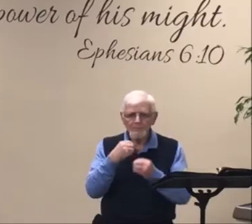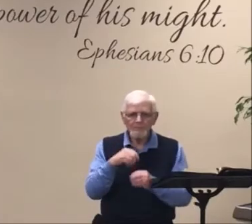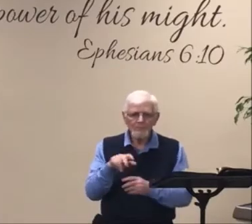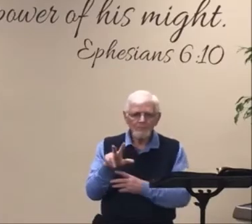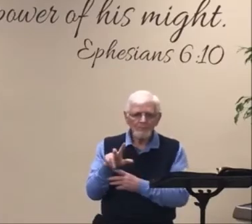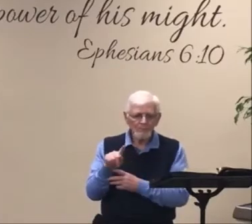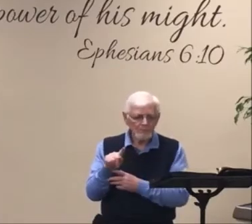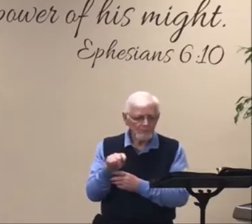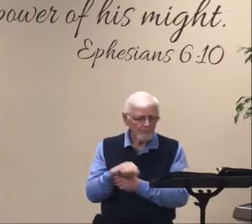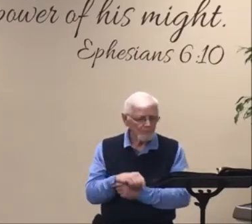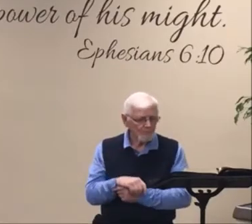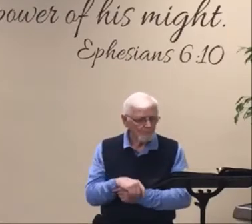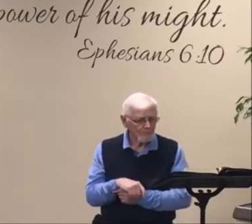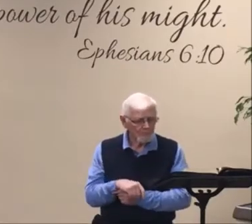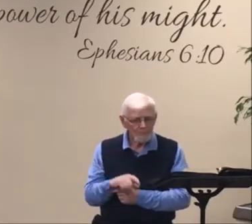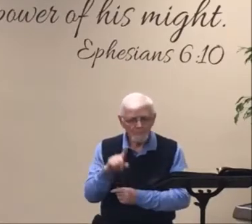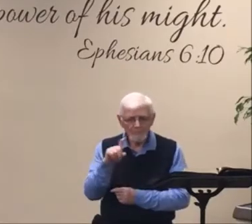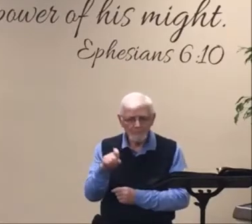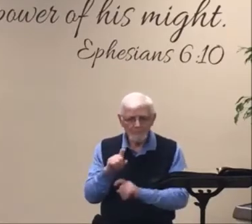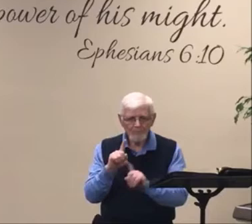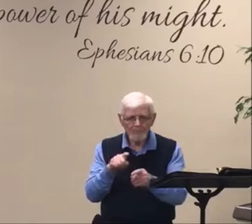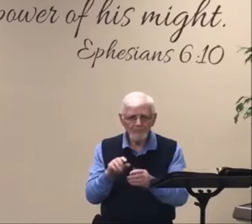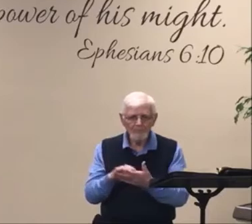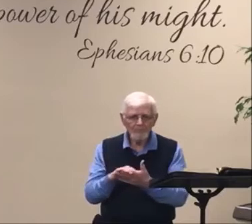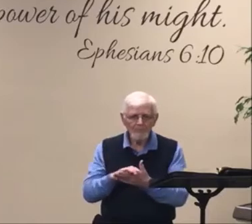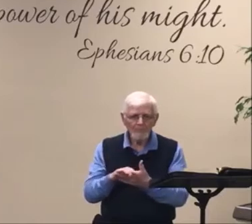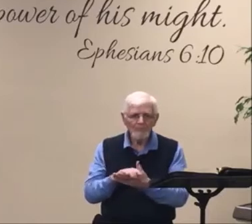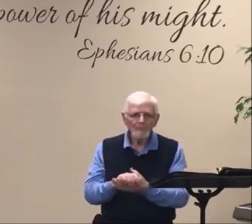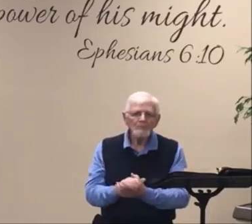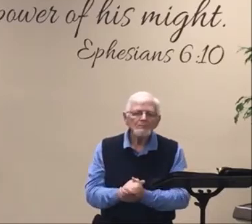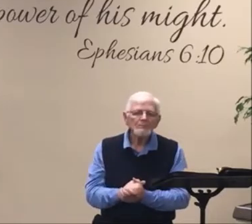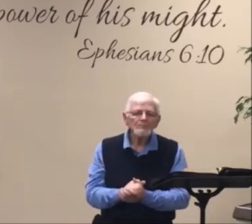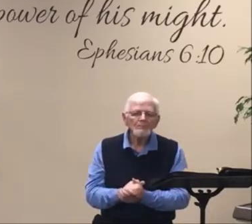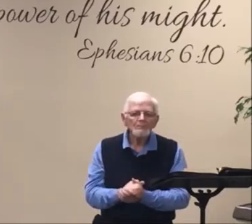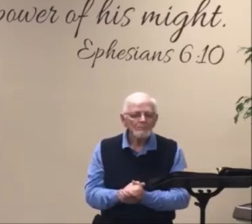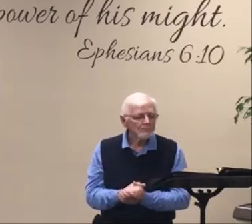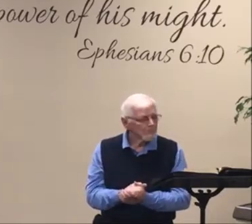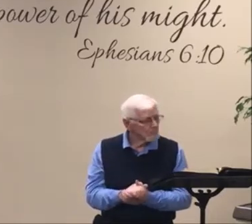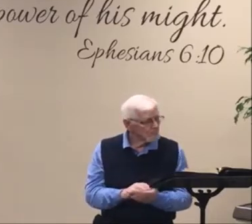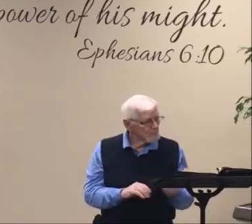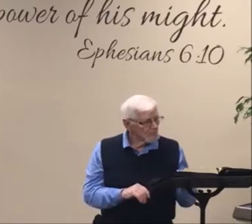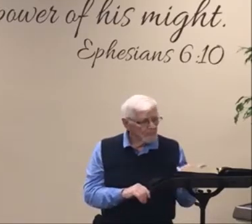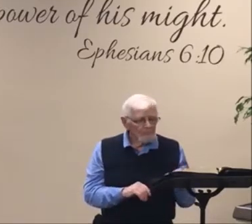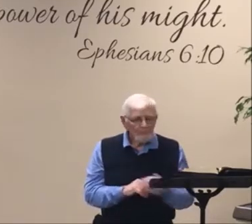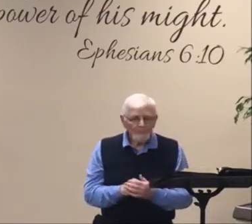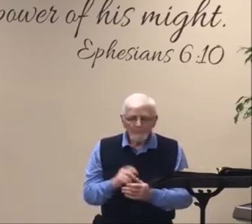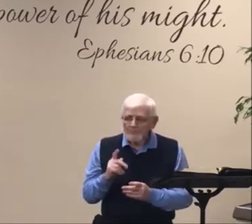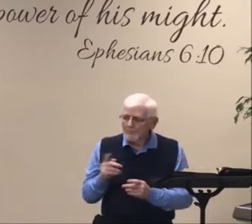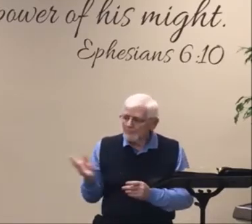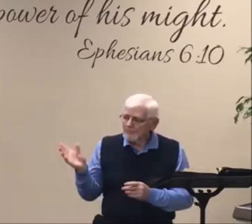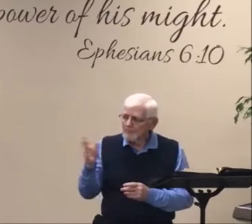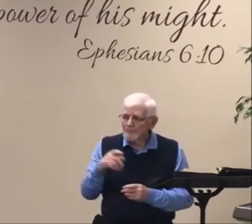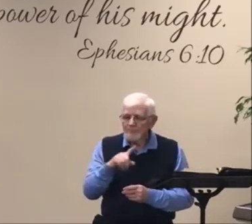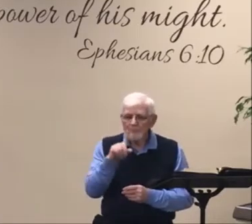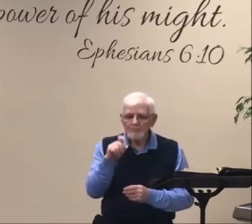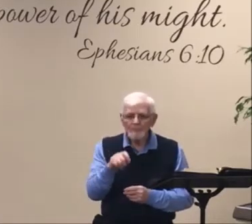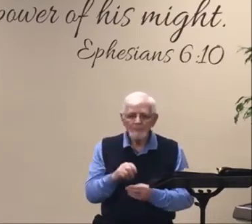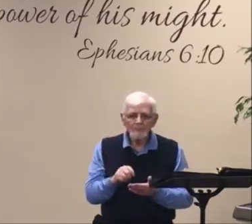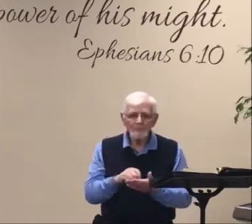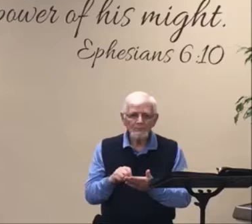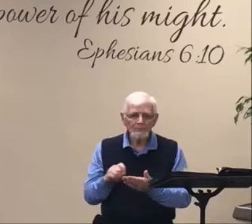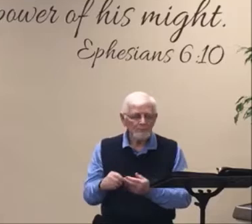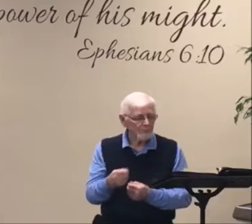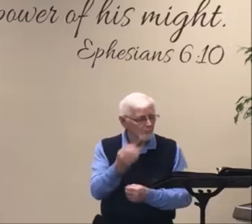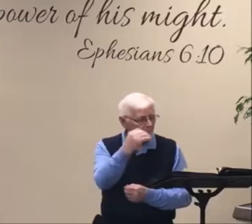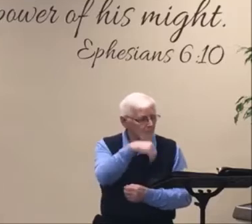let's see, question and answer cards. We've got 3x5 cards up here. If you have a question for the